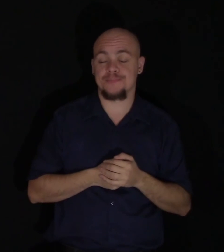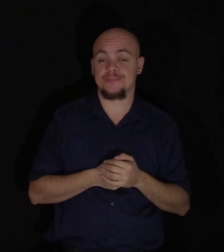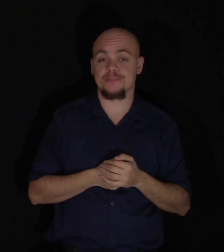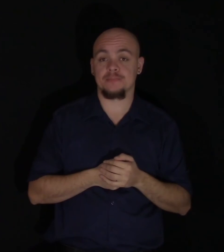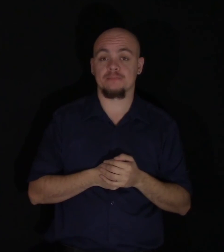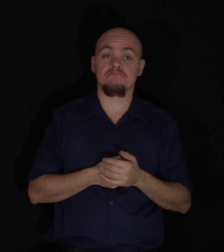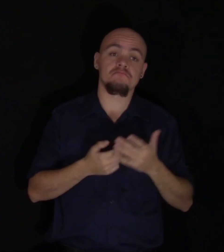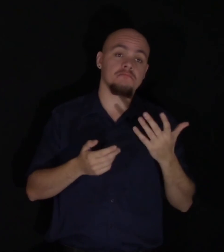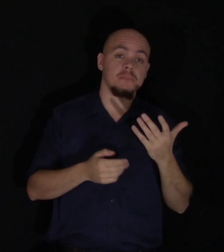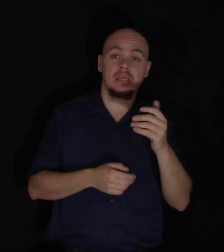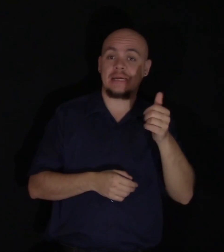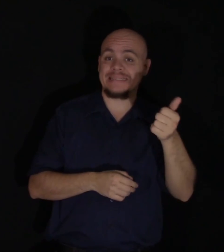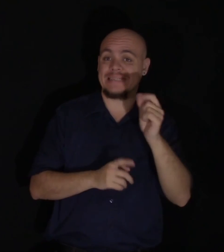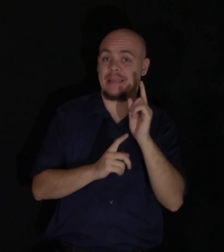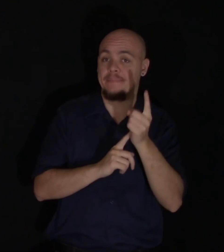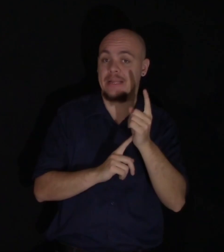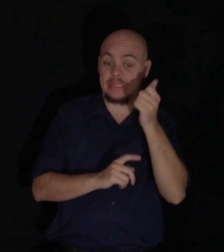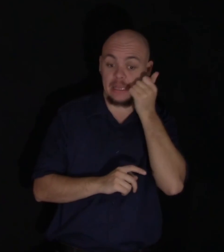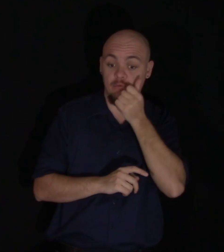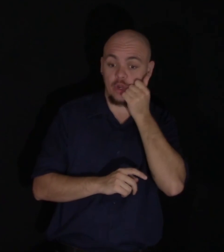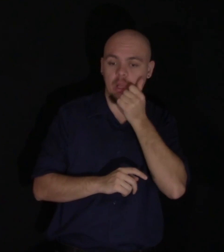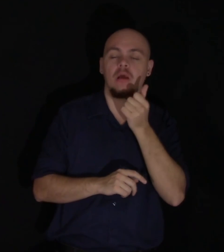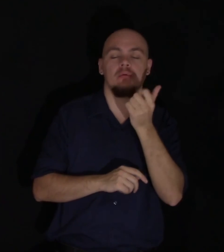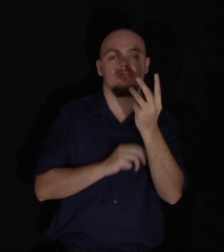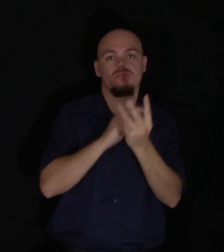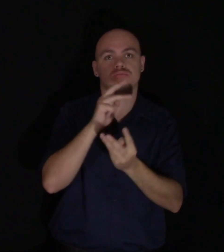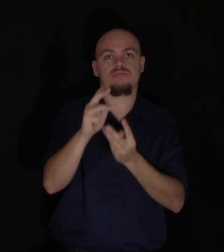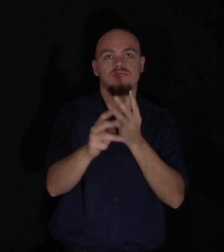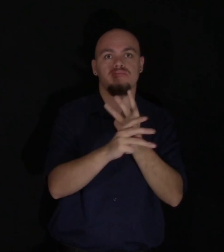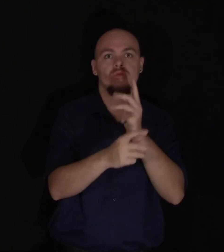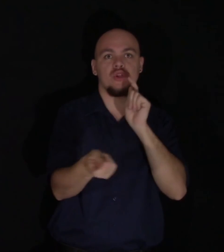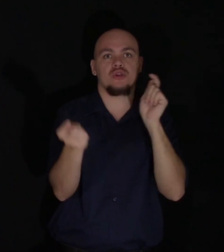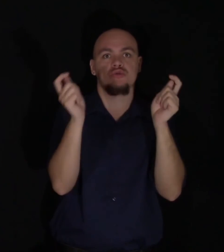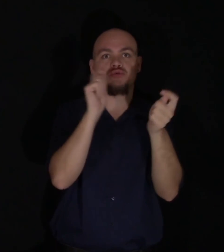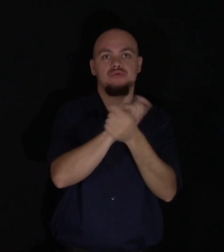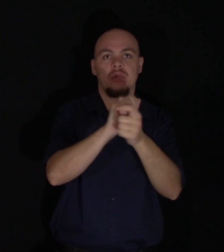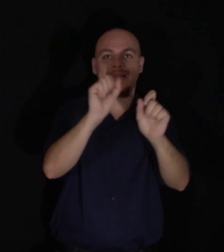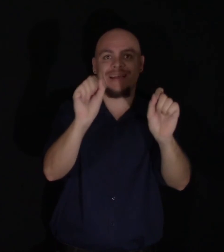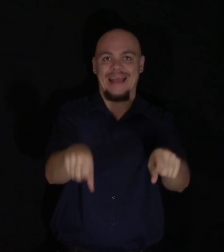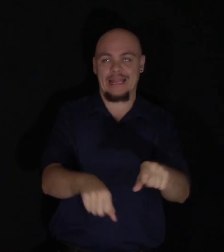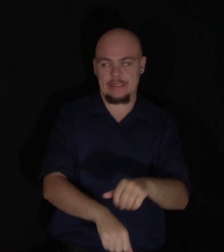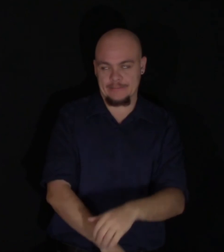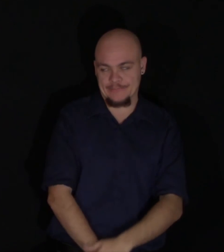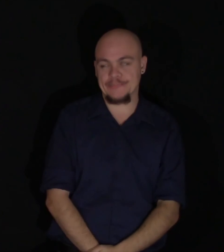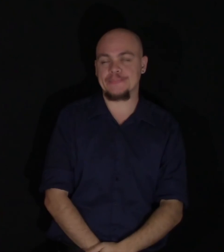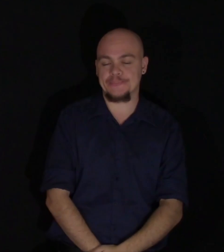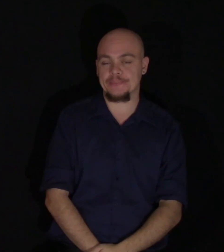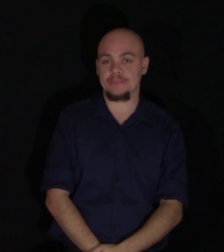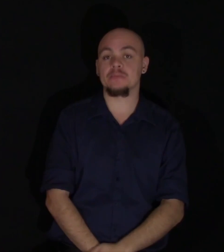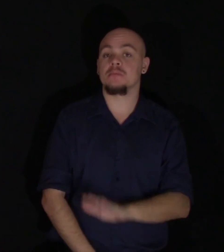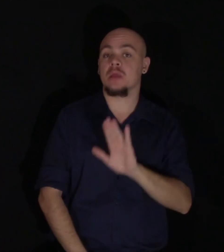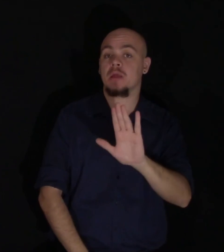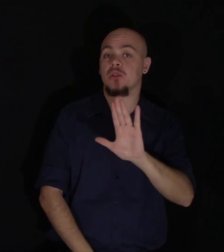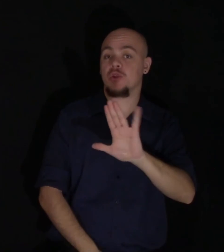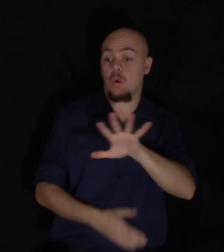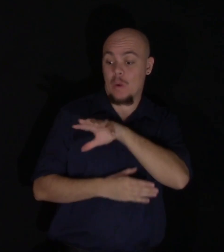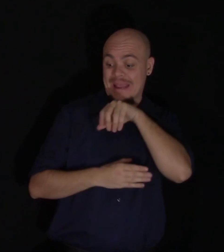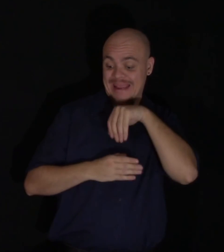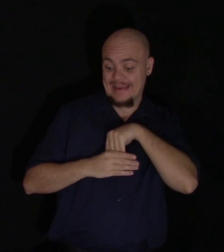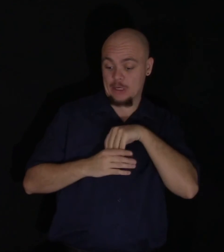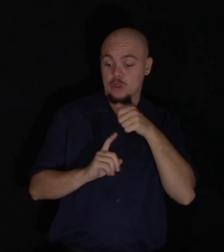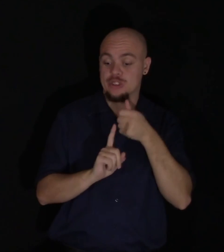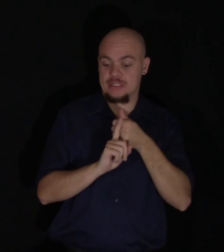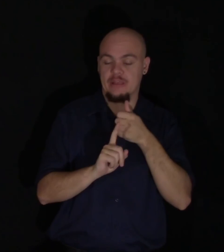Even if it's 10 minutes a day, it can make a world of difference. And this is where you can connect with your inner